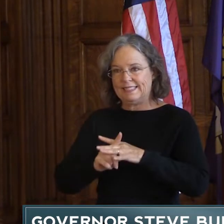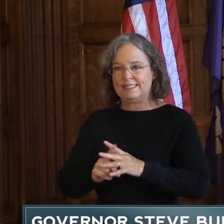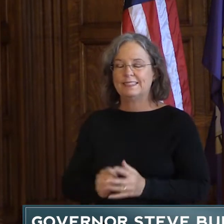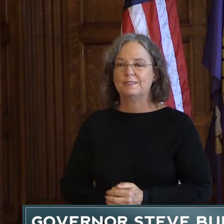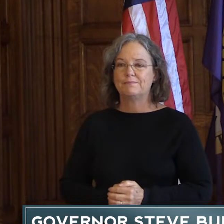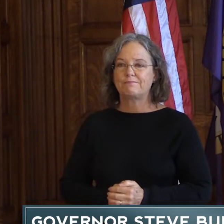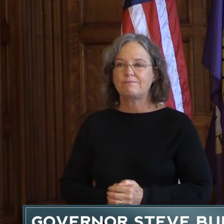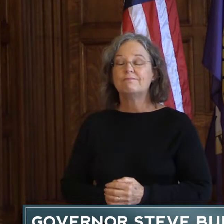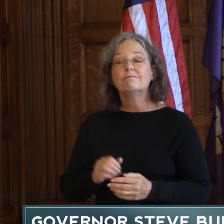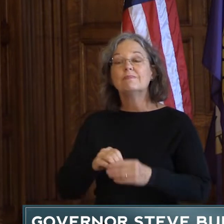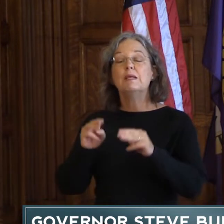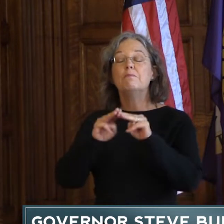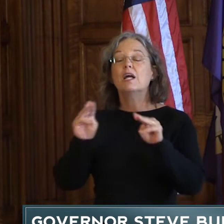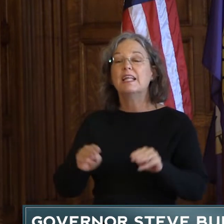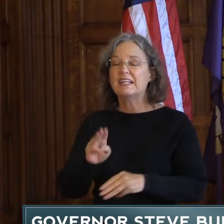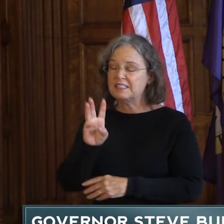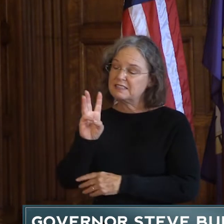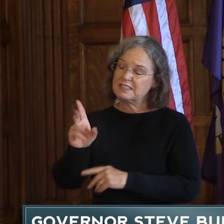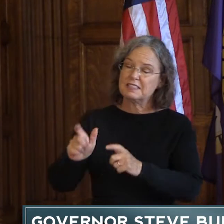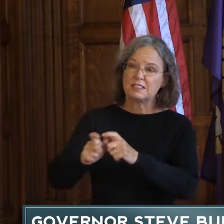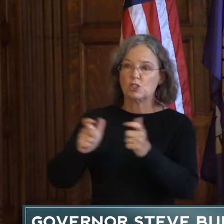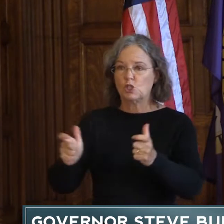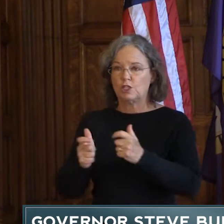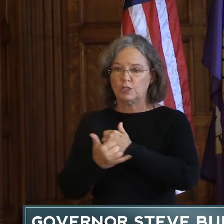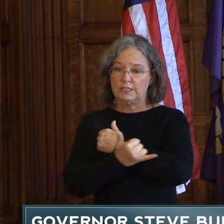In Montana's 6 largest counties,